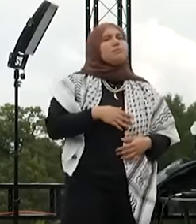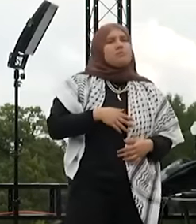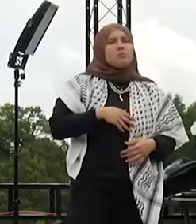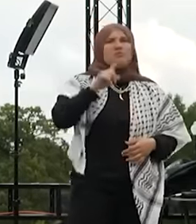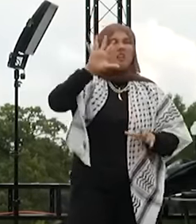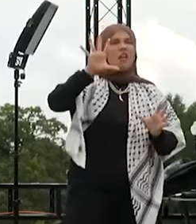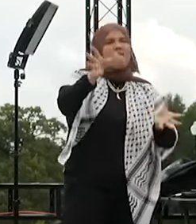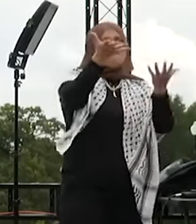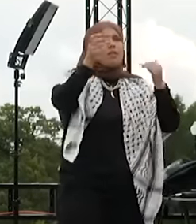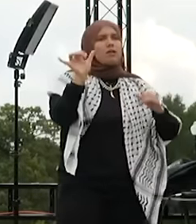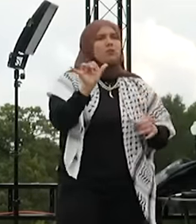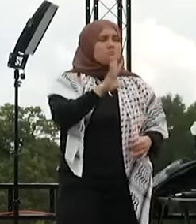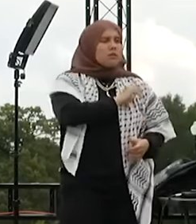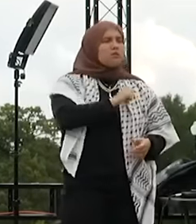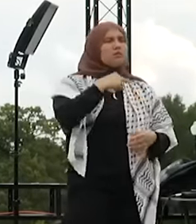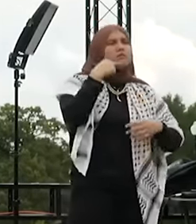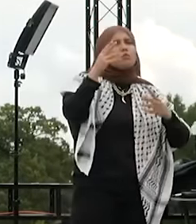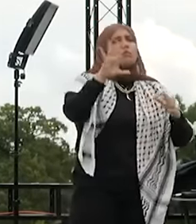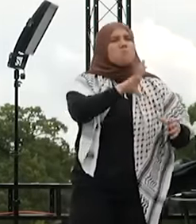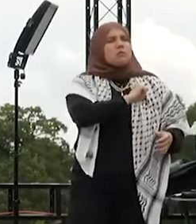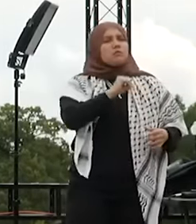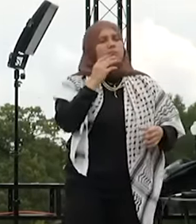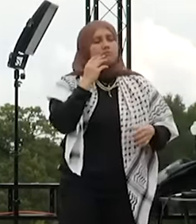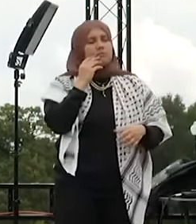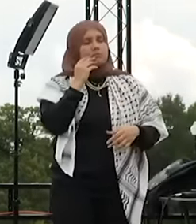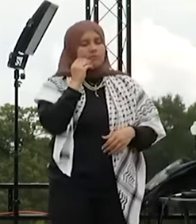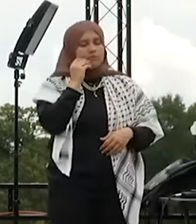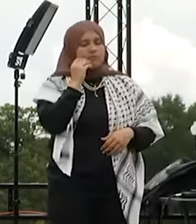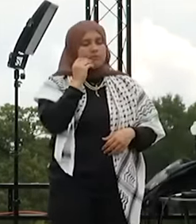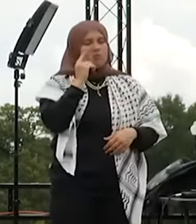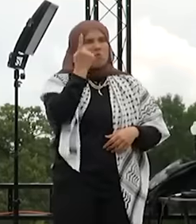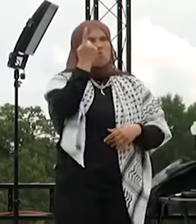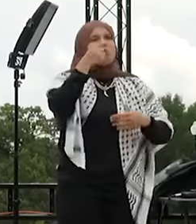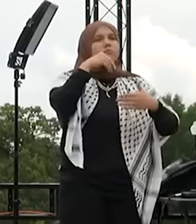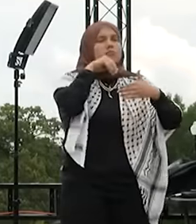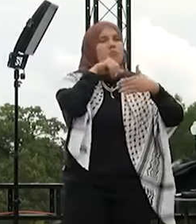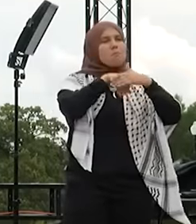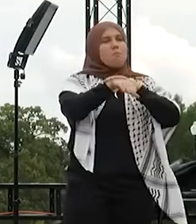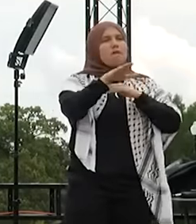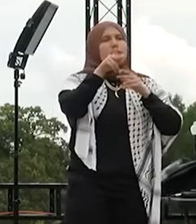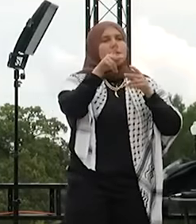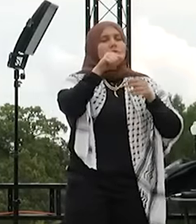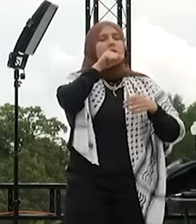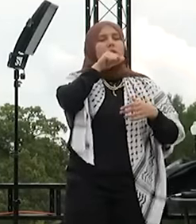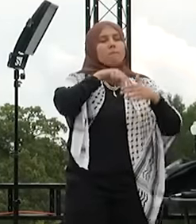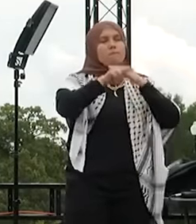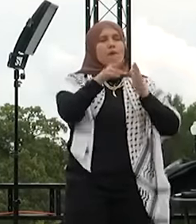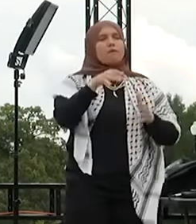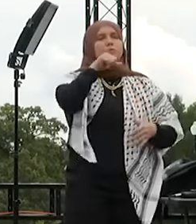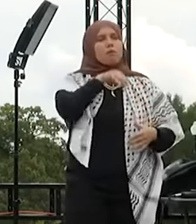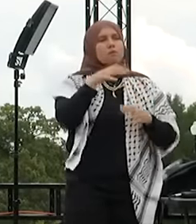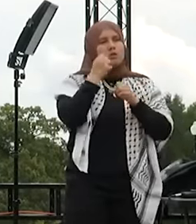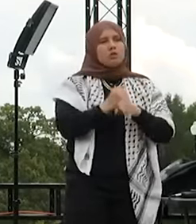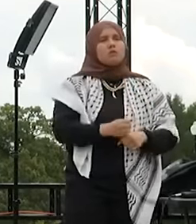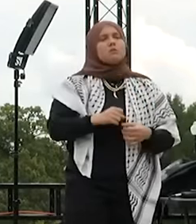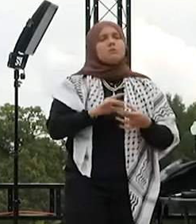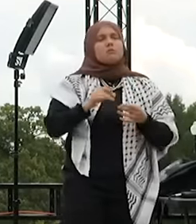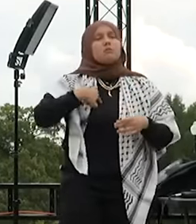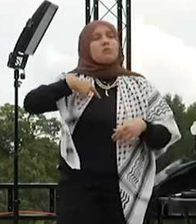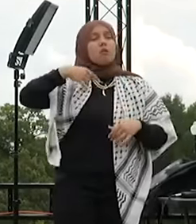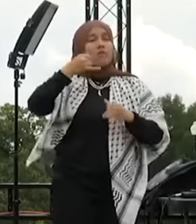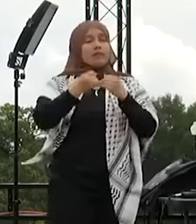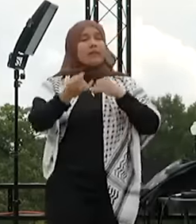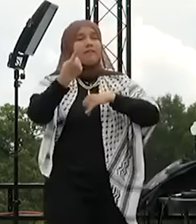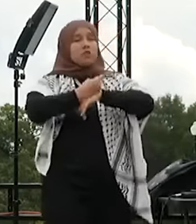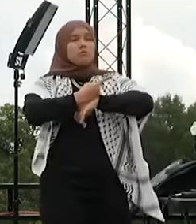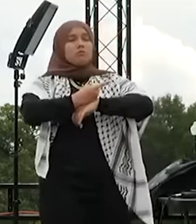all, and it is what the Prophet Muhammad, peace be upon him, said, that on the Day of Judgment, Allah will say, "O my servant, I